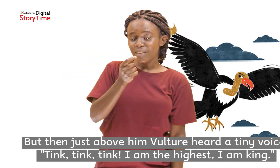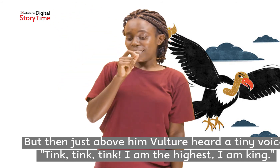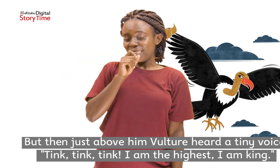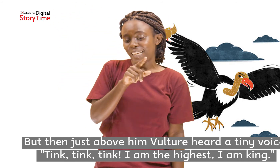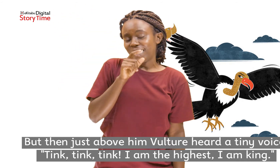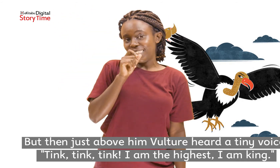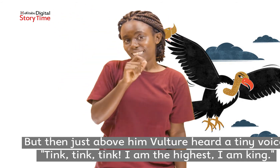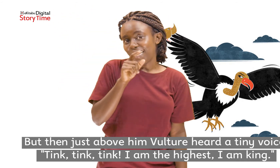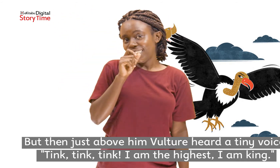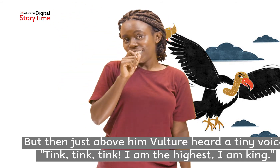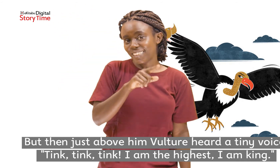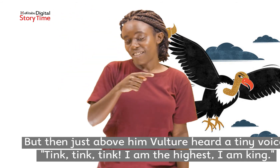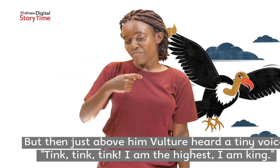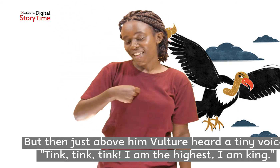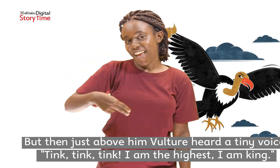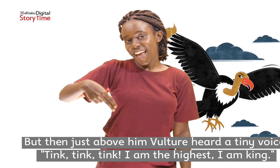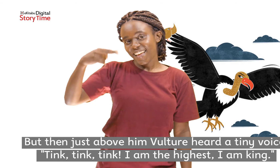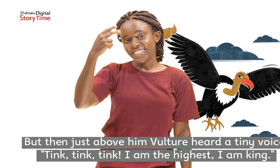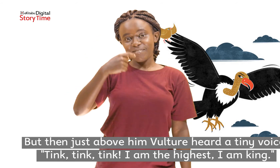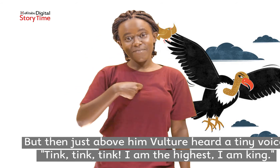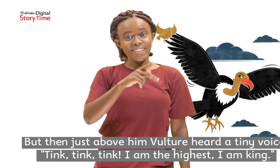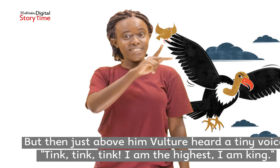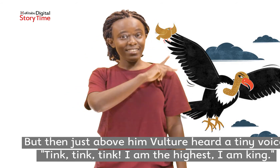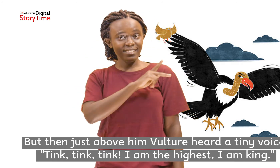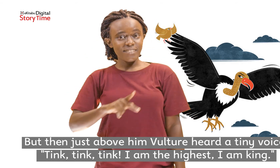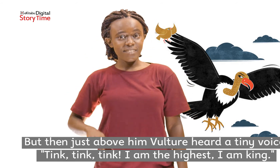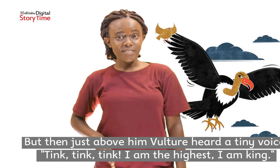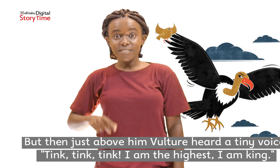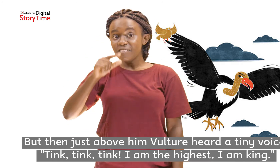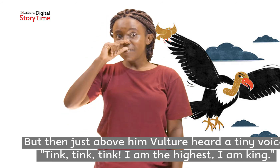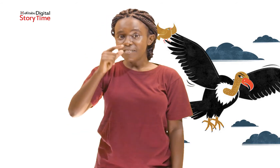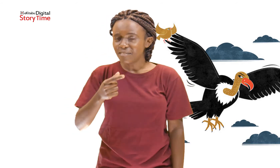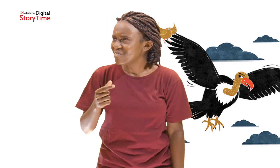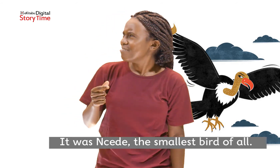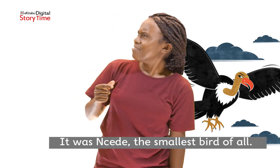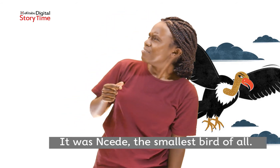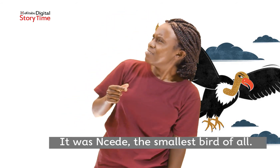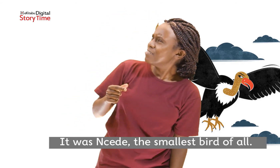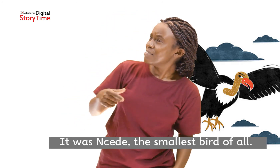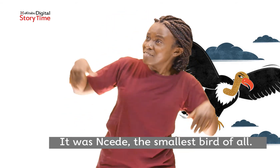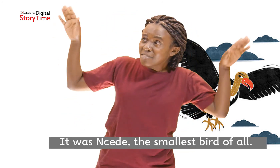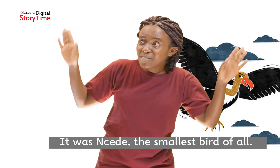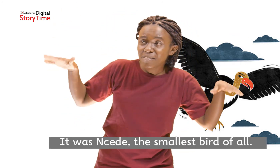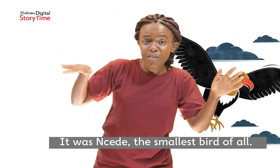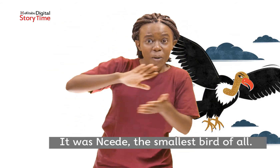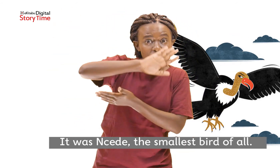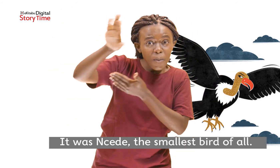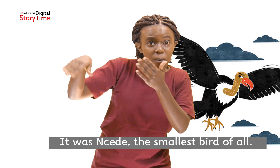tink. I am the highest. I am the king. It was Sid, the